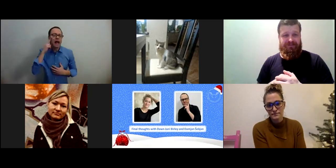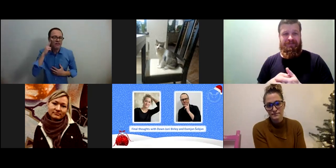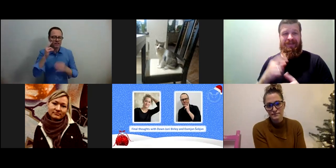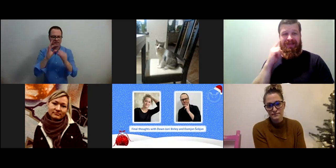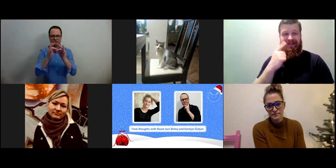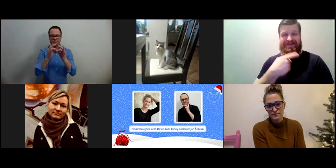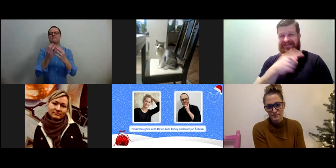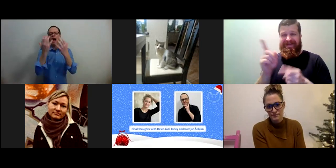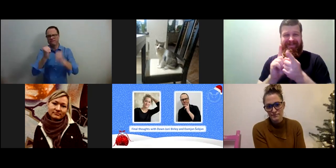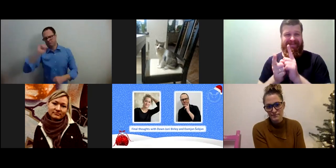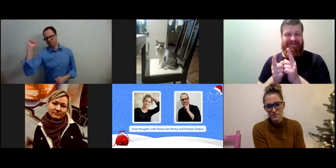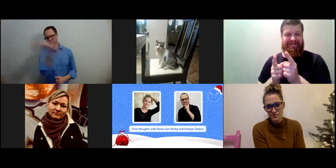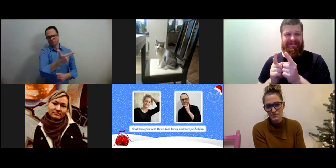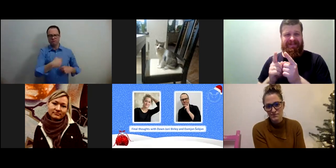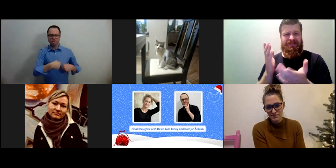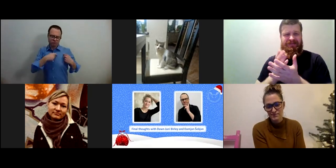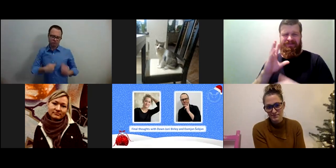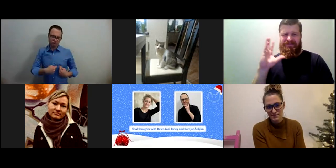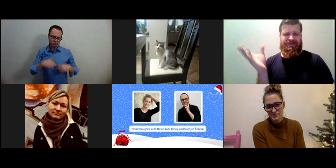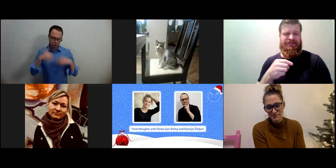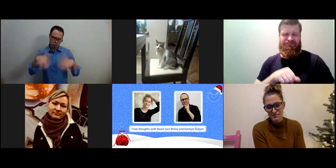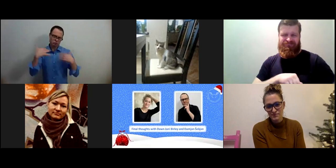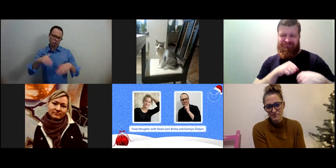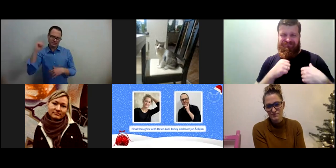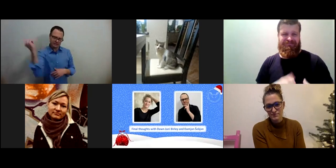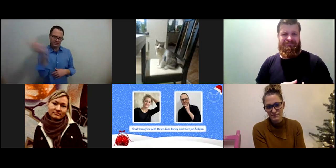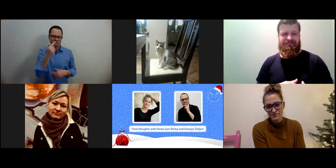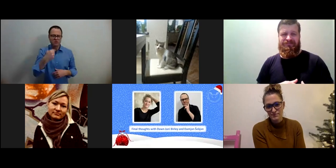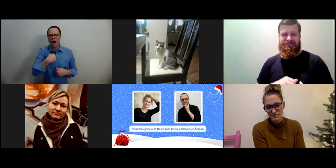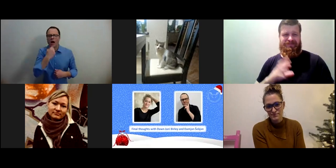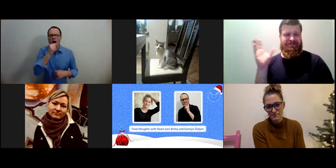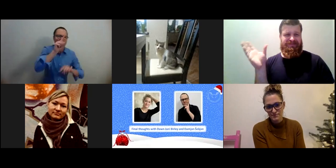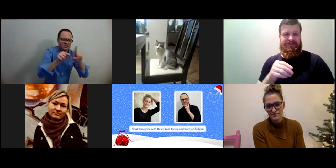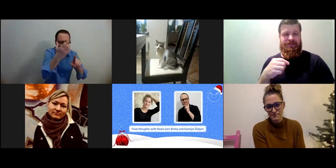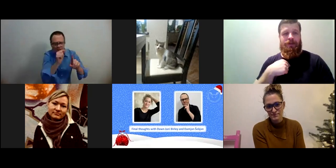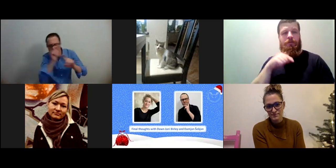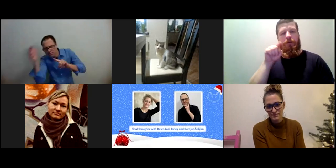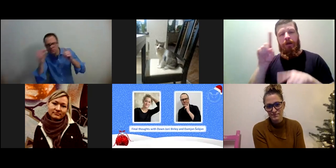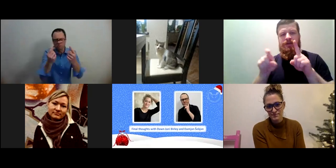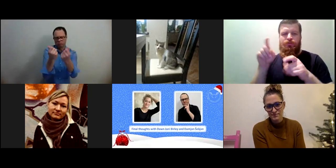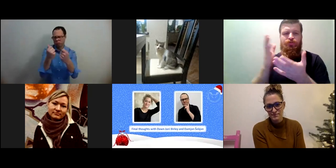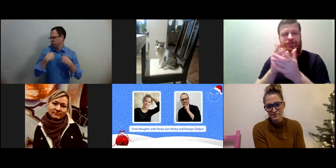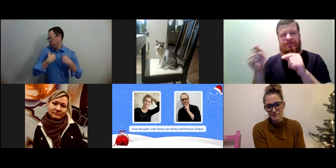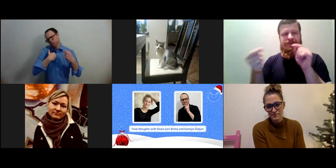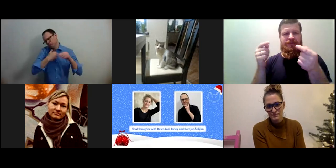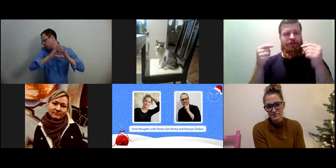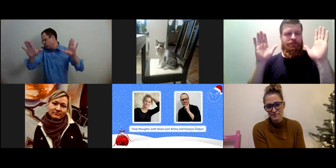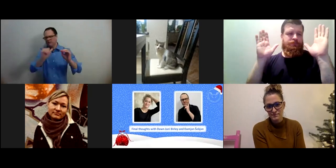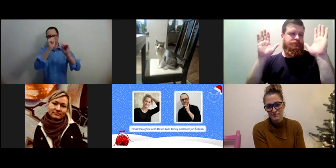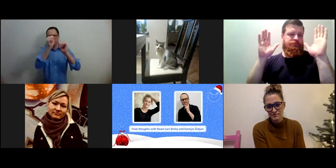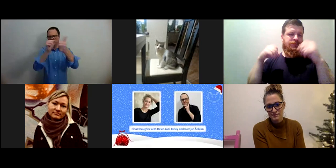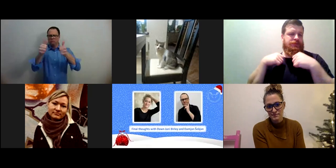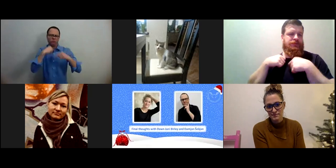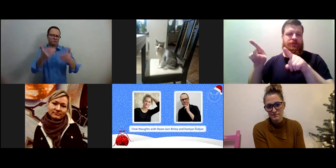None of us get paid. All deaf interpreters have volunteered their